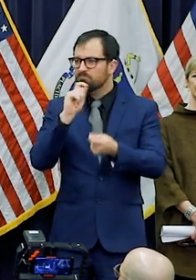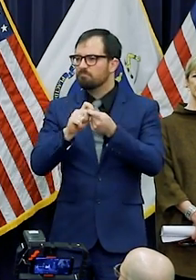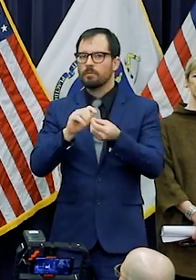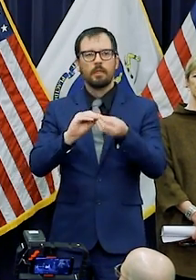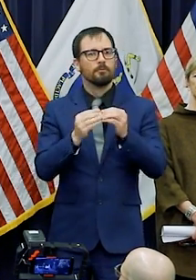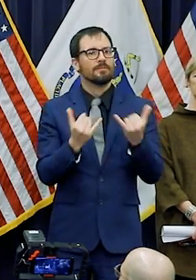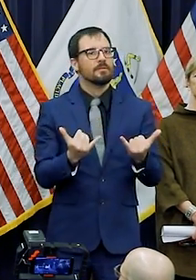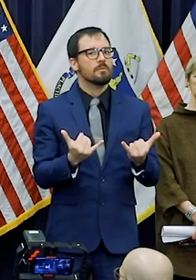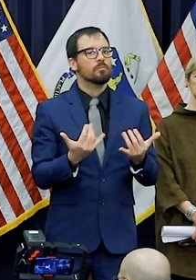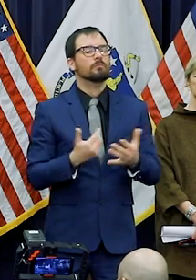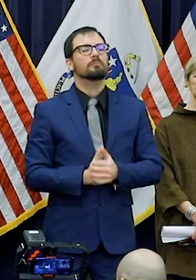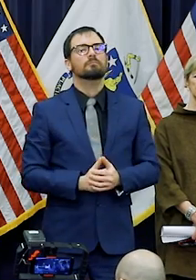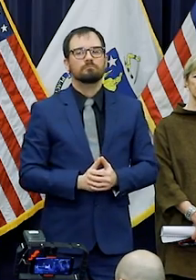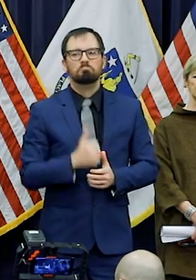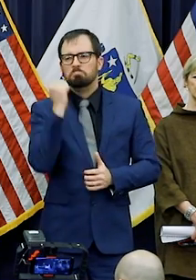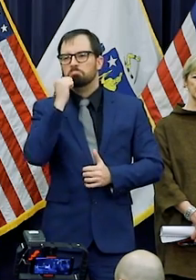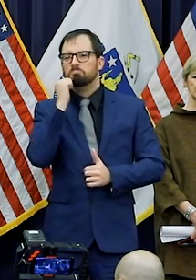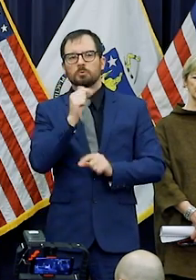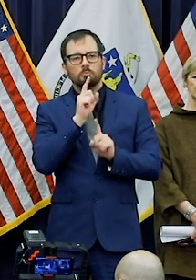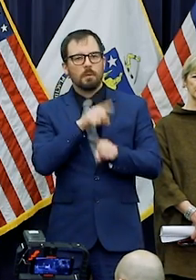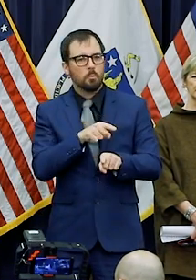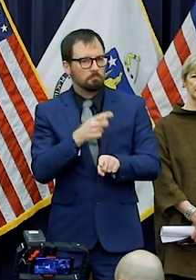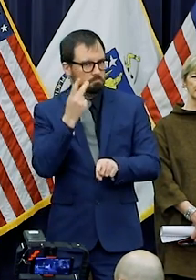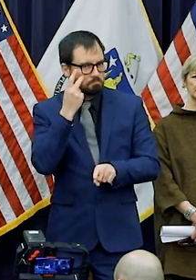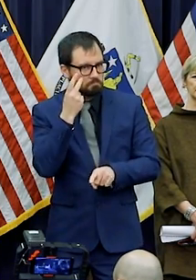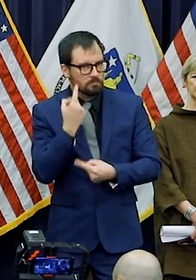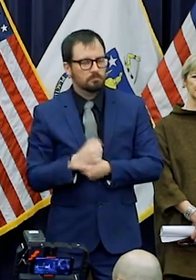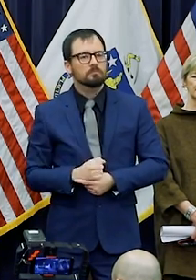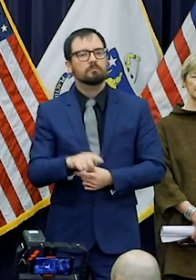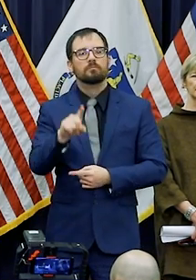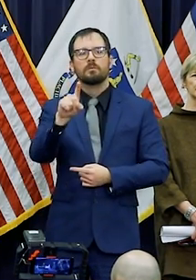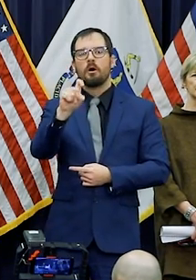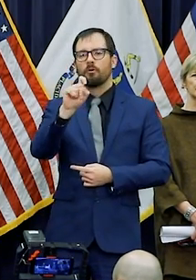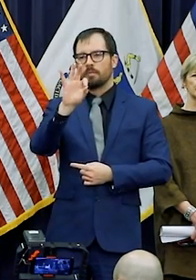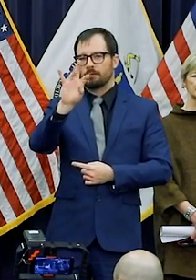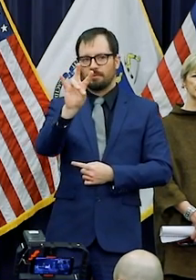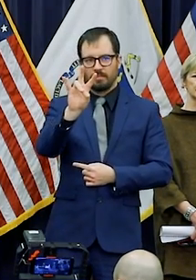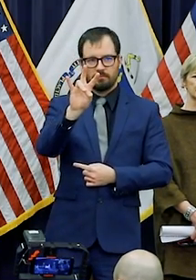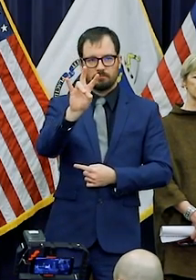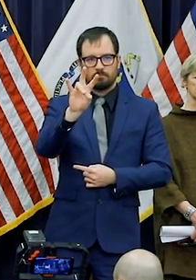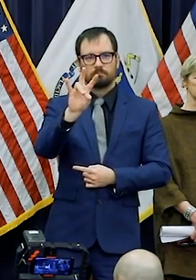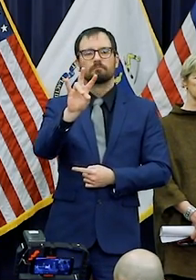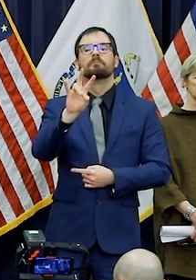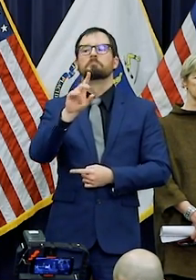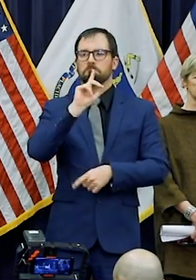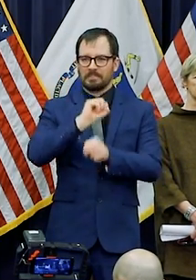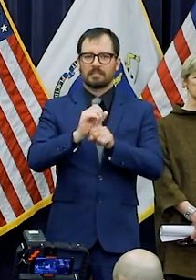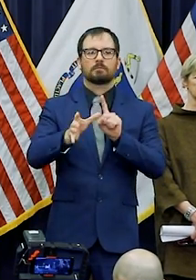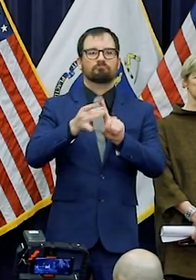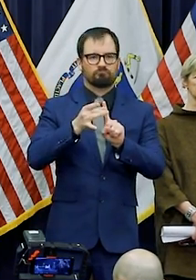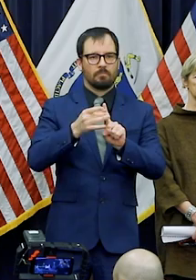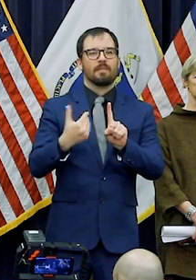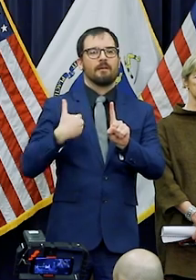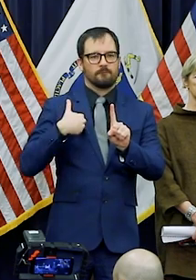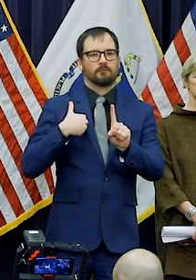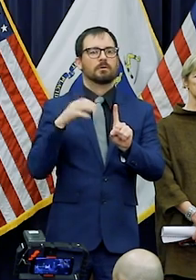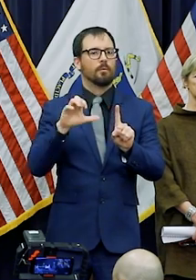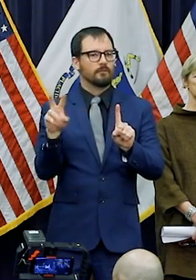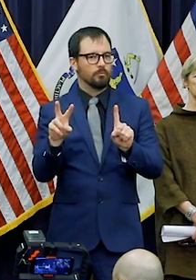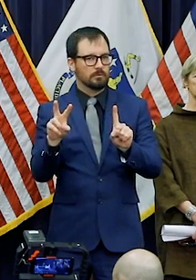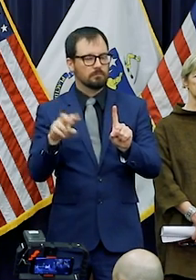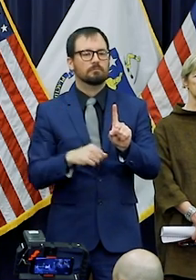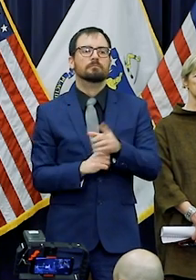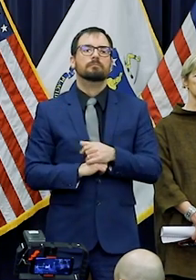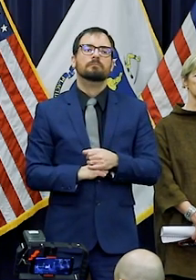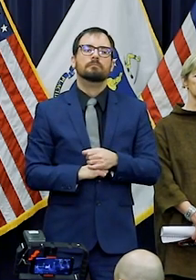are now at 197 cases. Also important to note, all cases that were previously